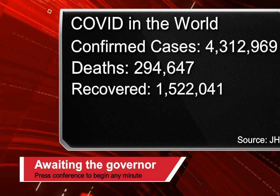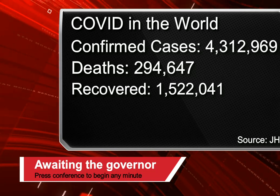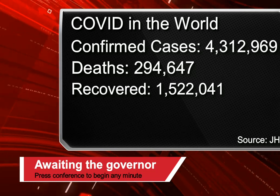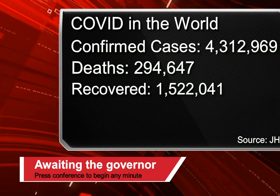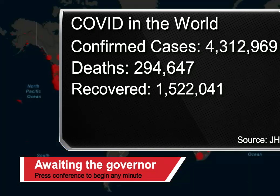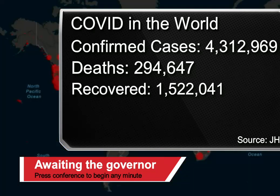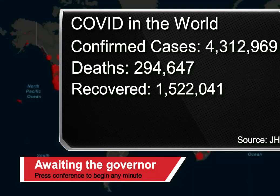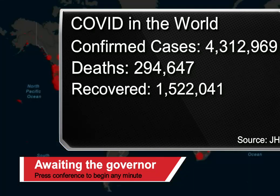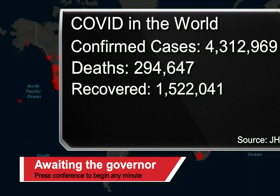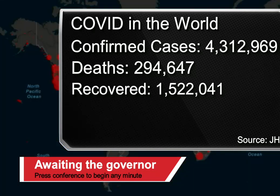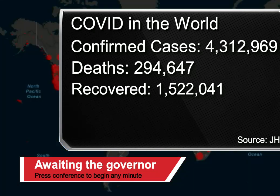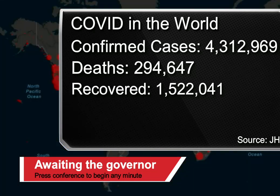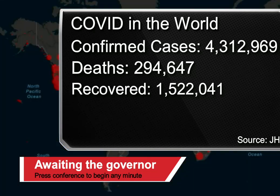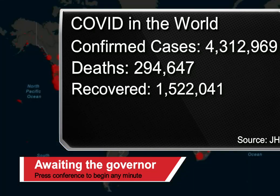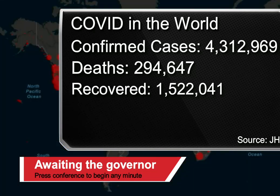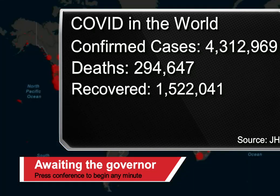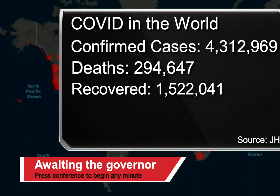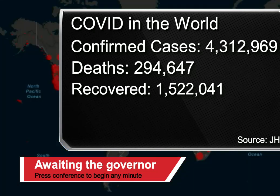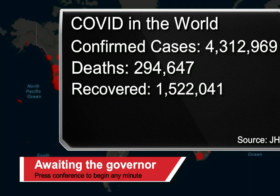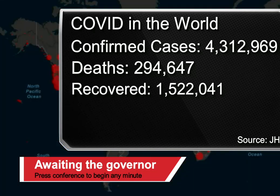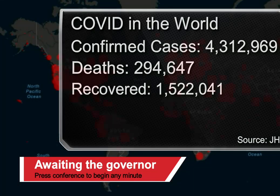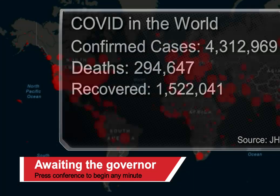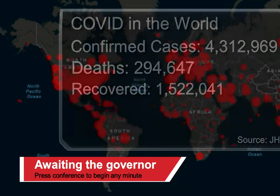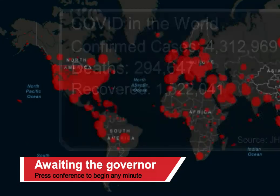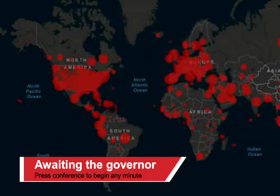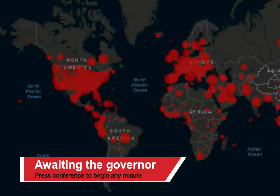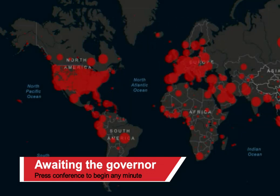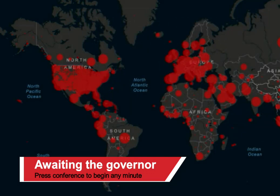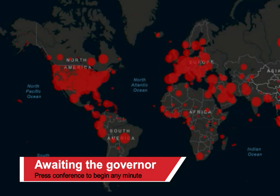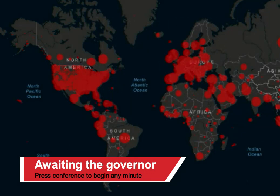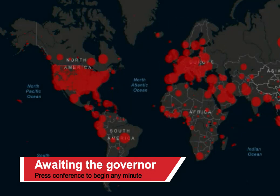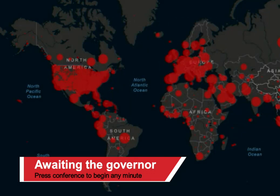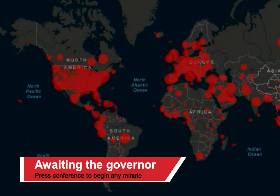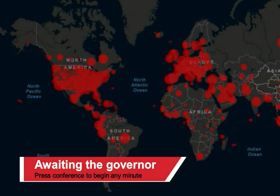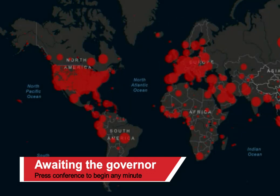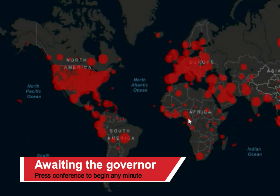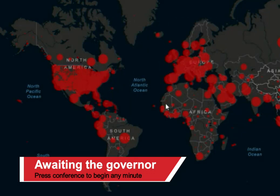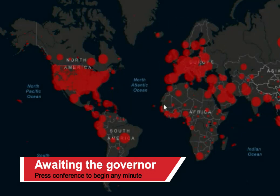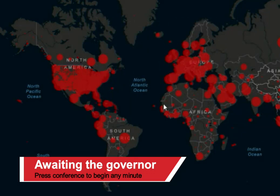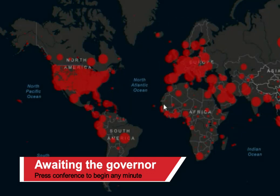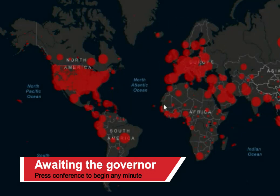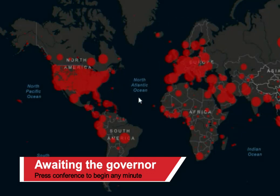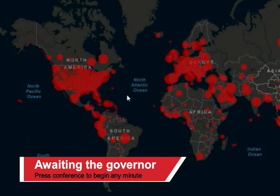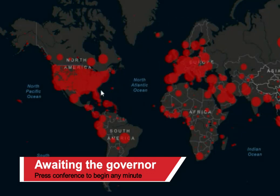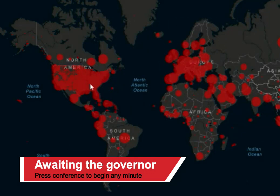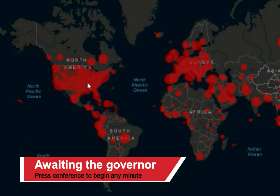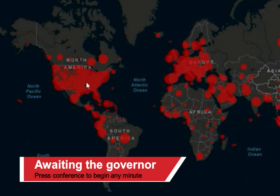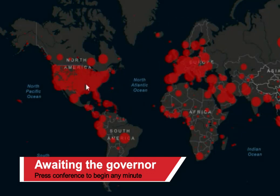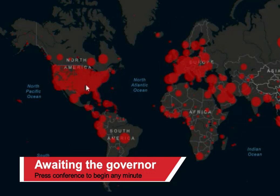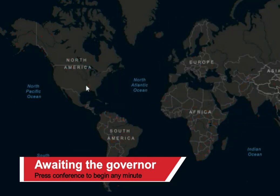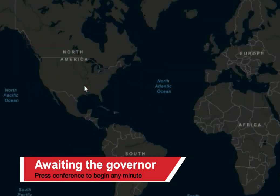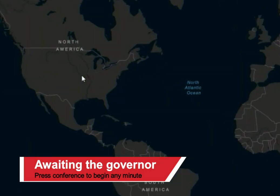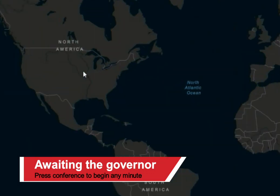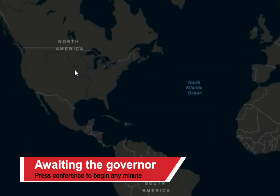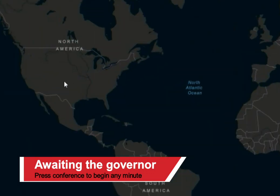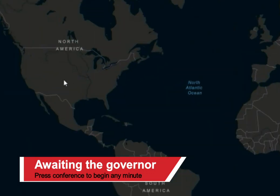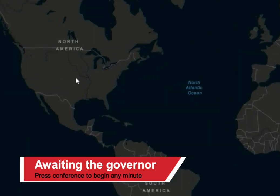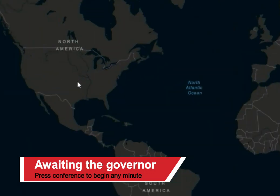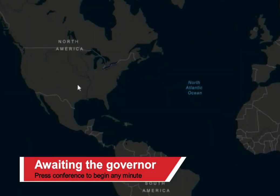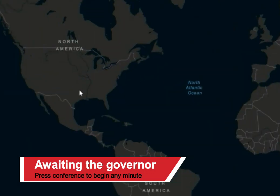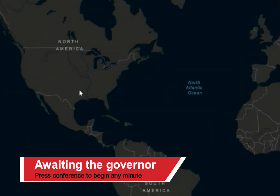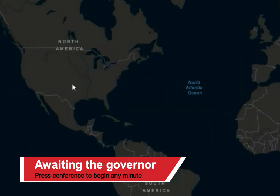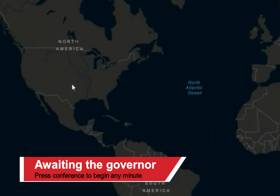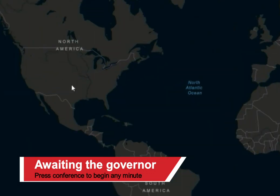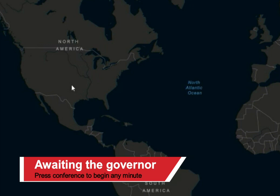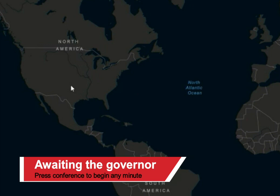far. I want to show you the latest map as of just a short time ago from Johns Hopkins because you can see the overall sort of basically